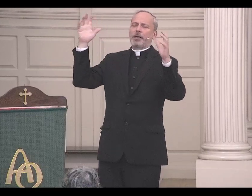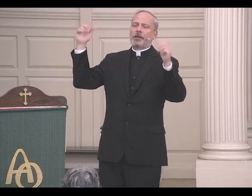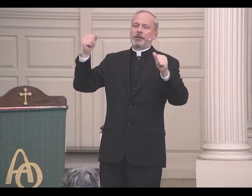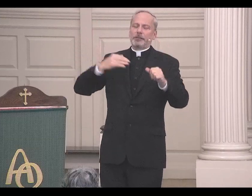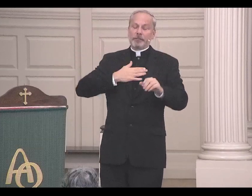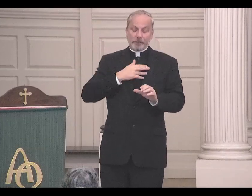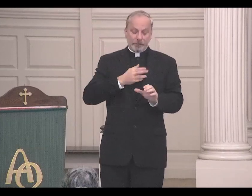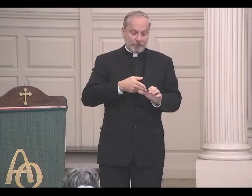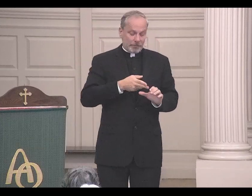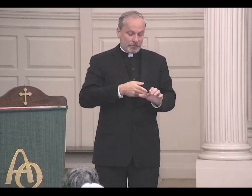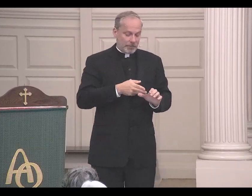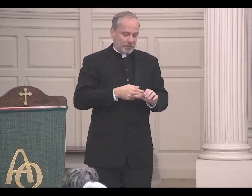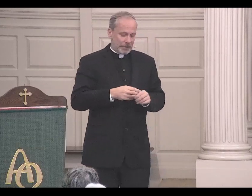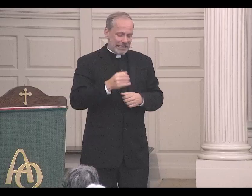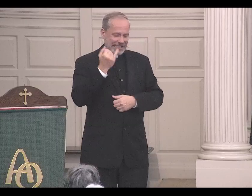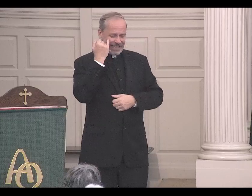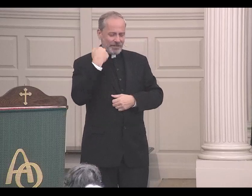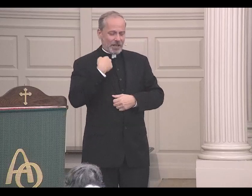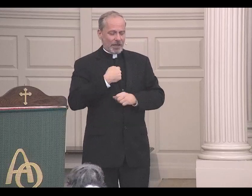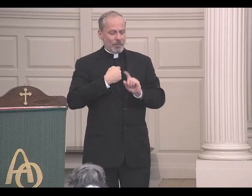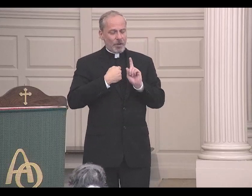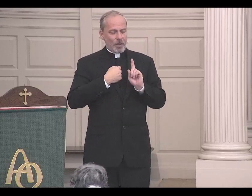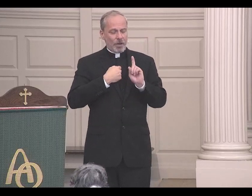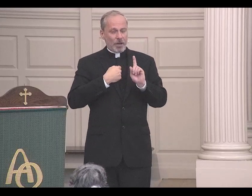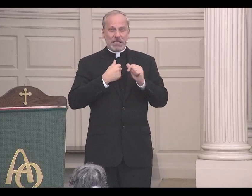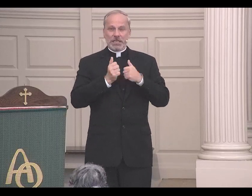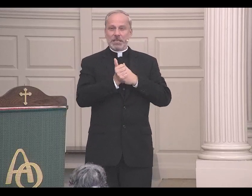If I walk amid